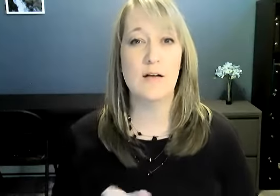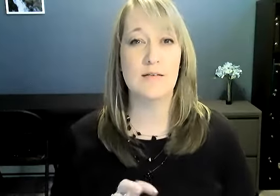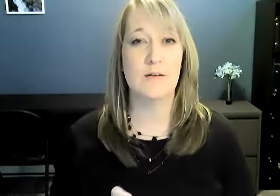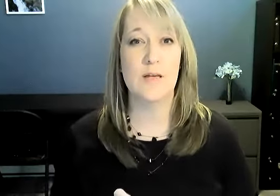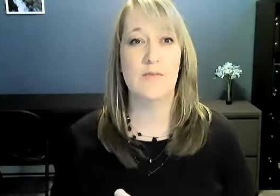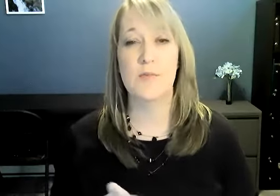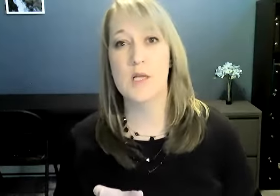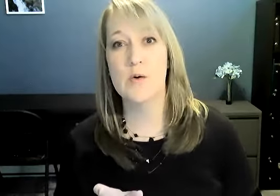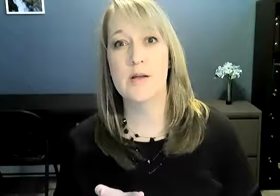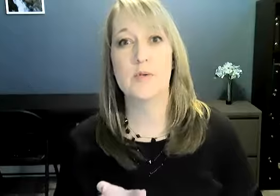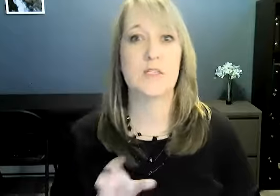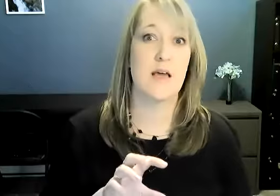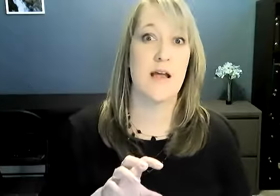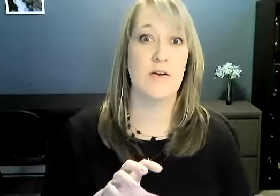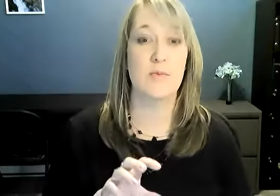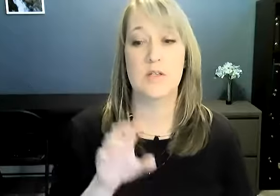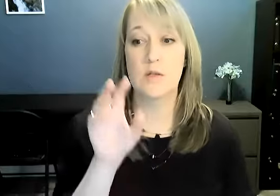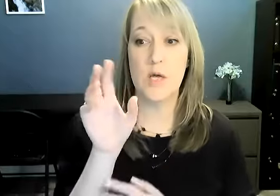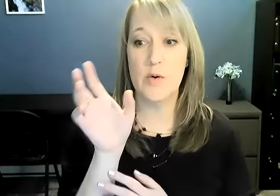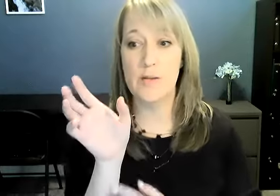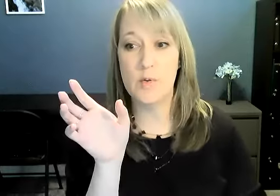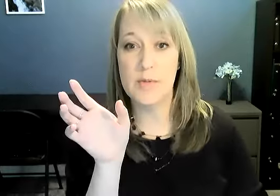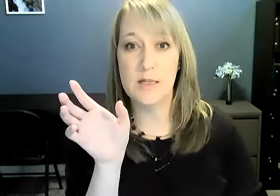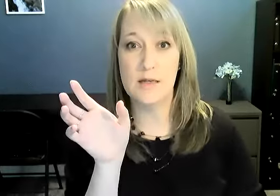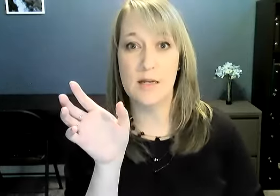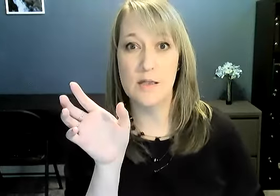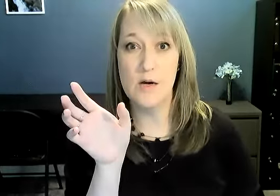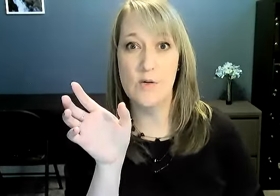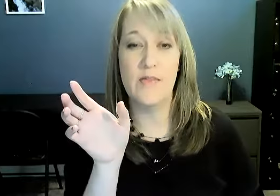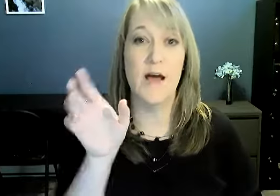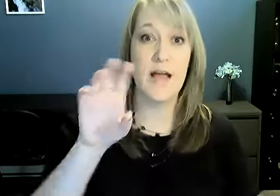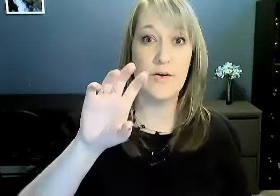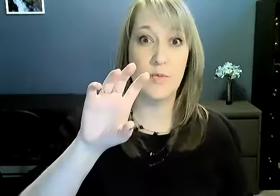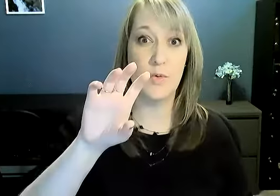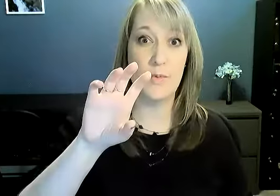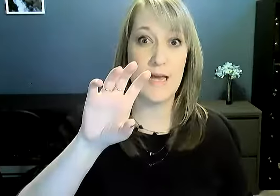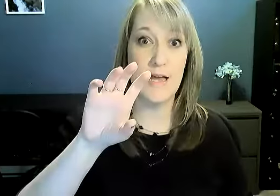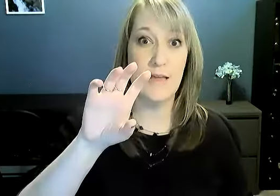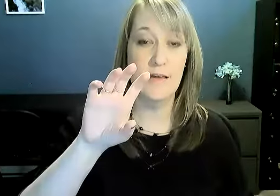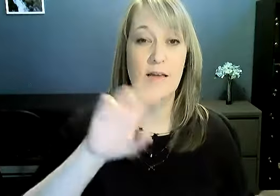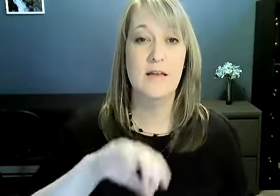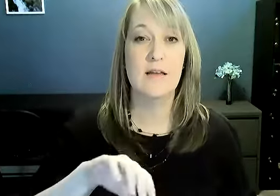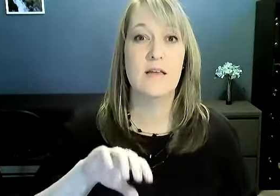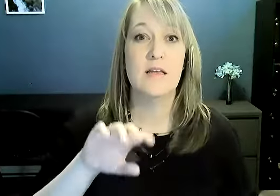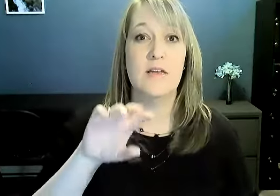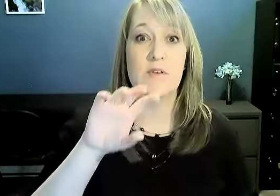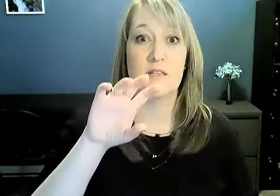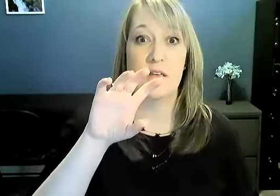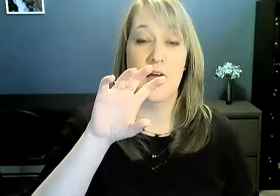a little bit from the lower number to the higher number. So the lower number will be kind of low and the higher number will be high. If it's high